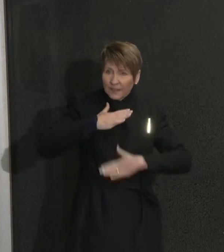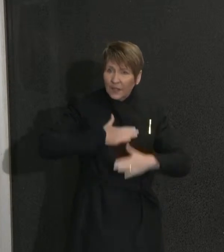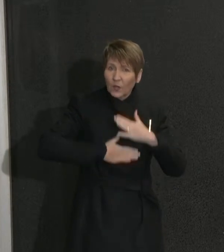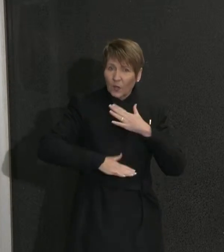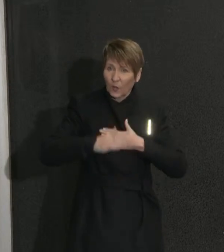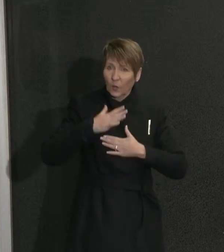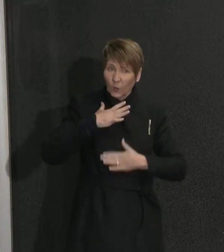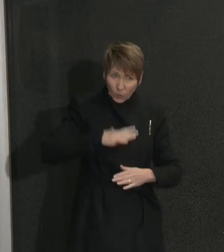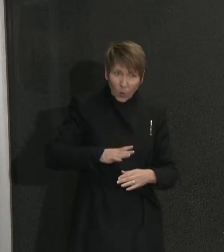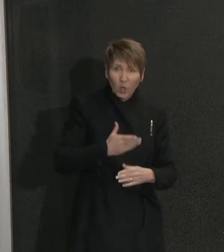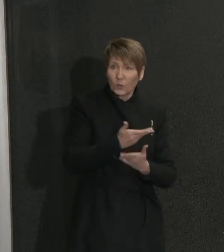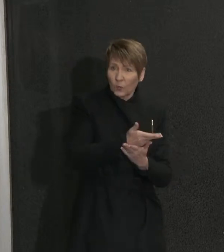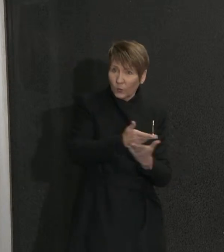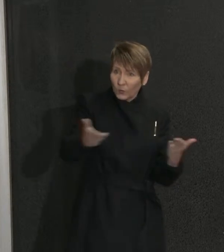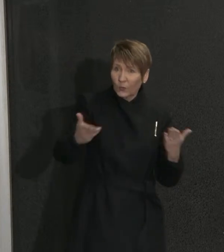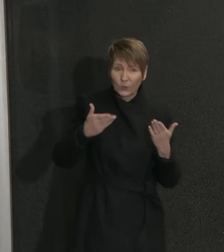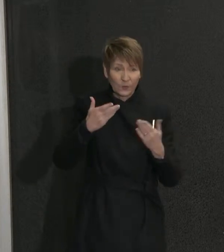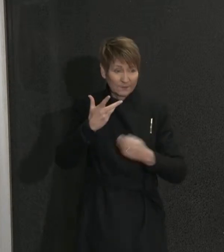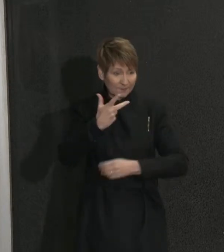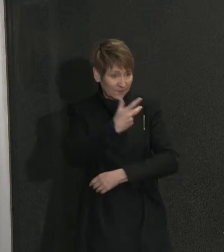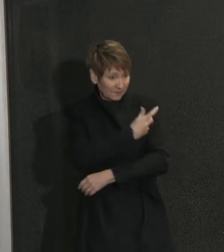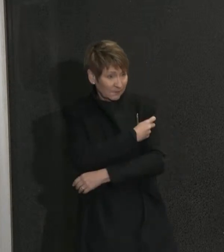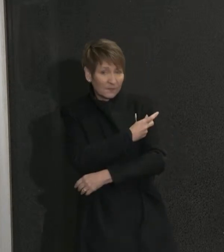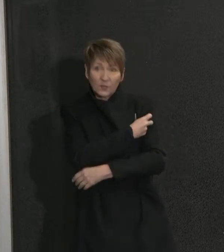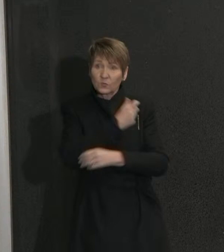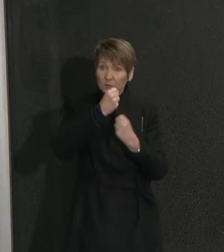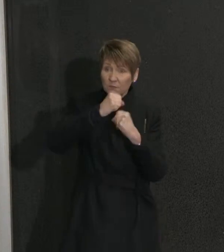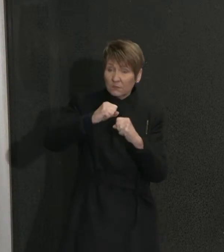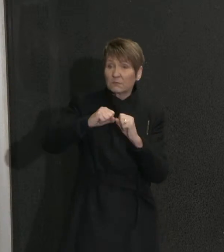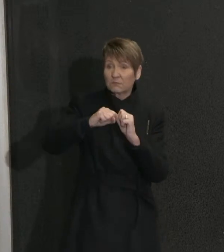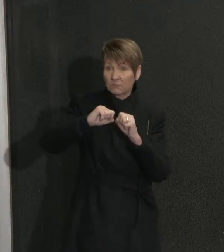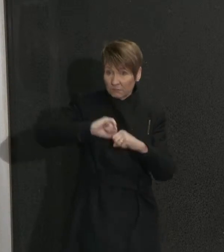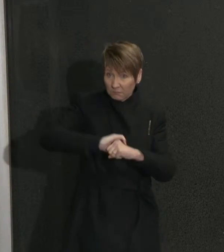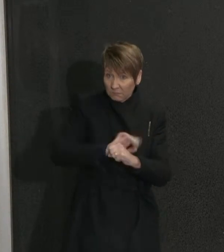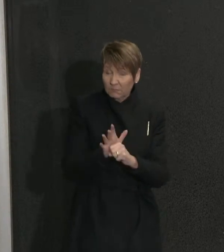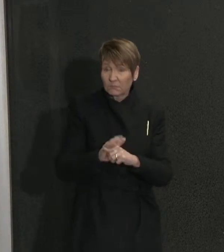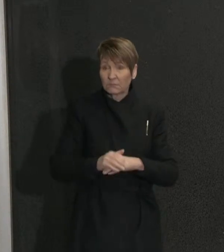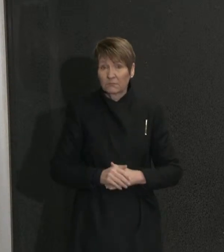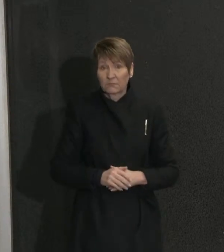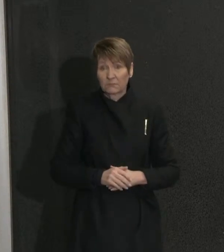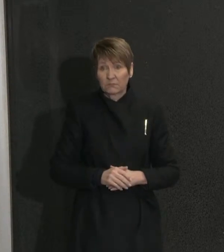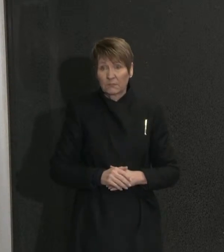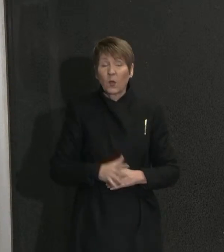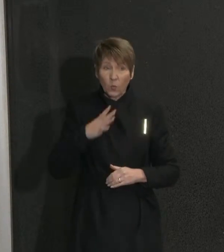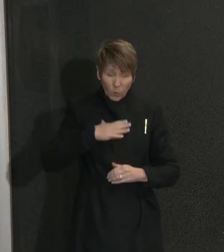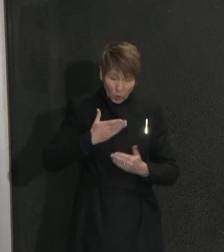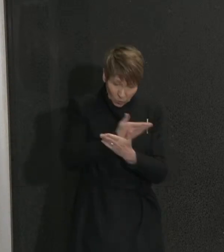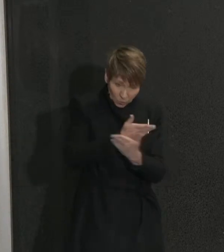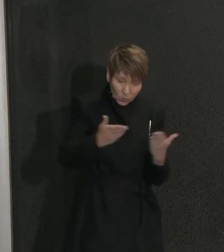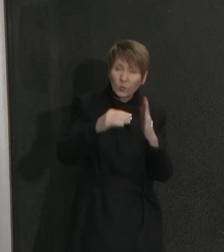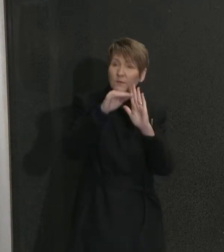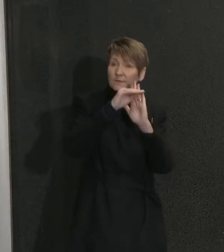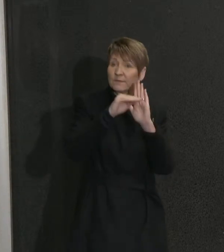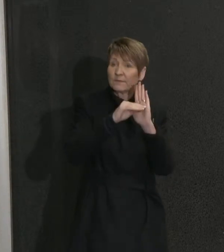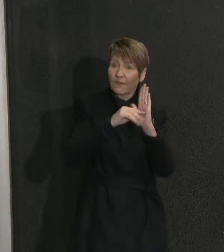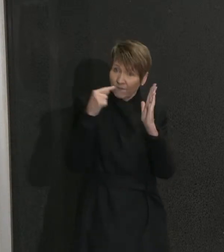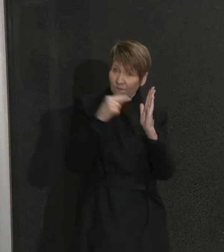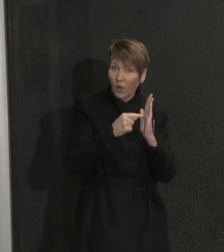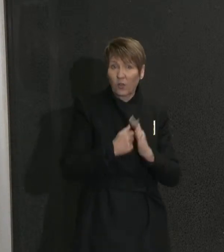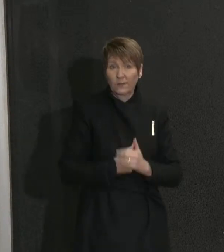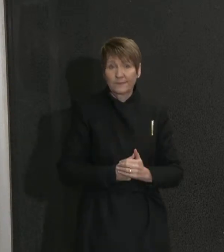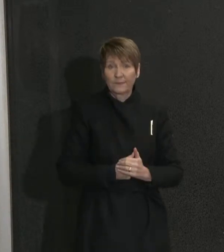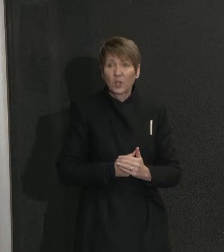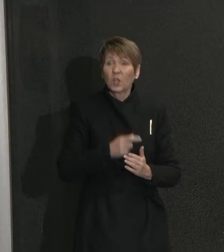difference is if we all follow the rules, and if we all play our part. Get tested when you have symptoms,